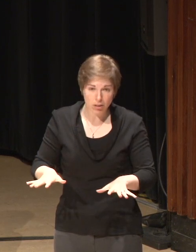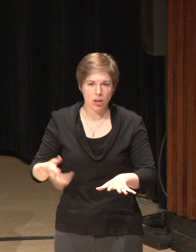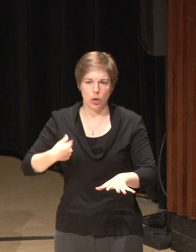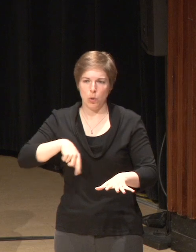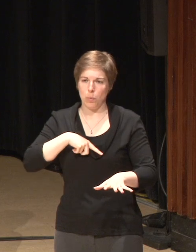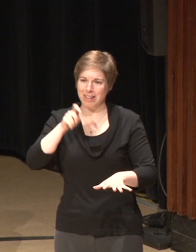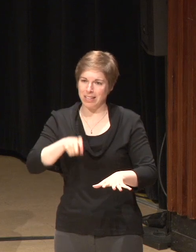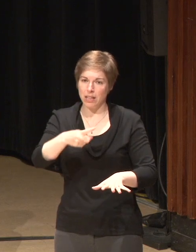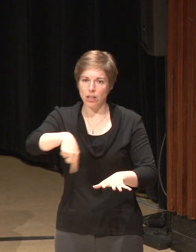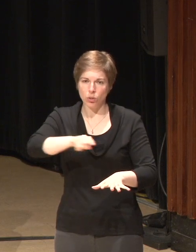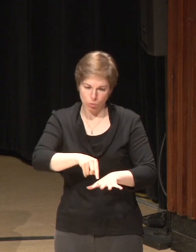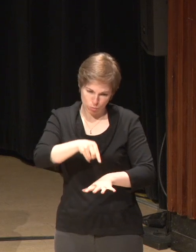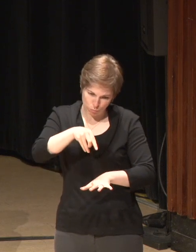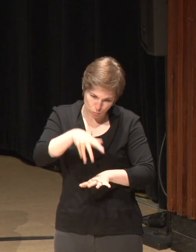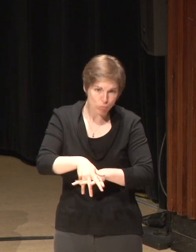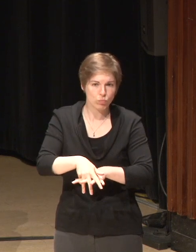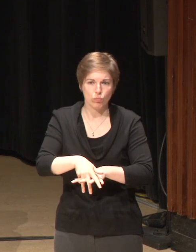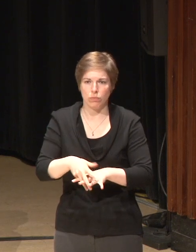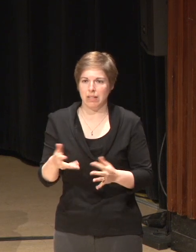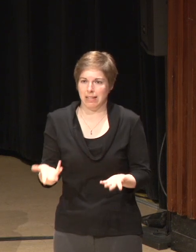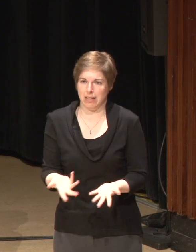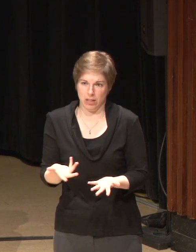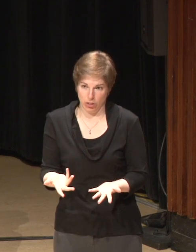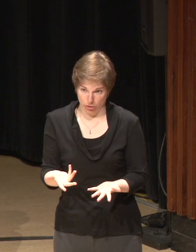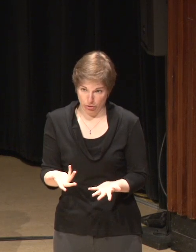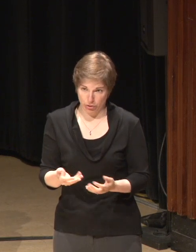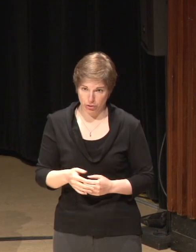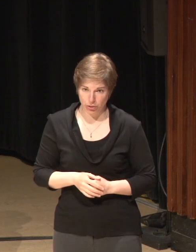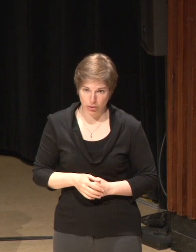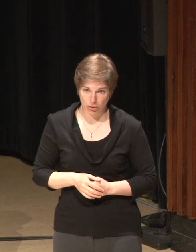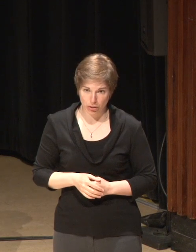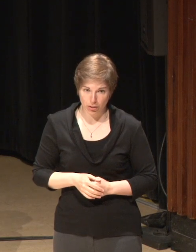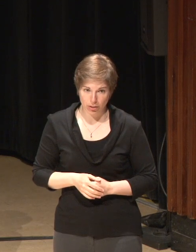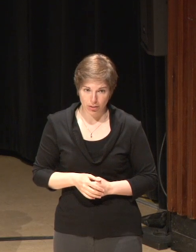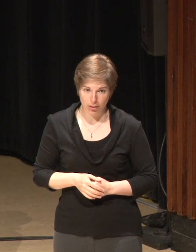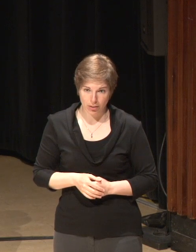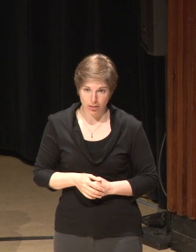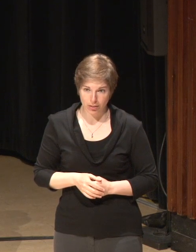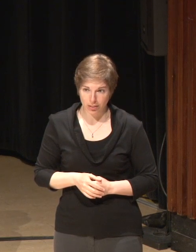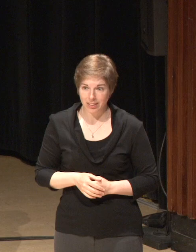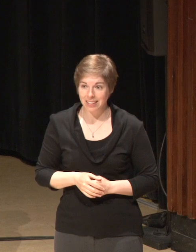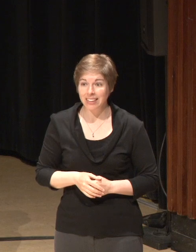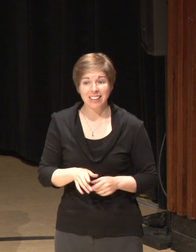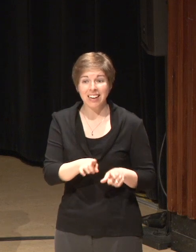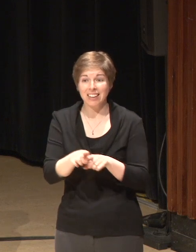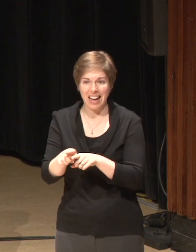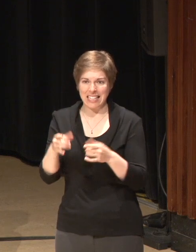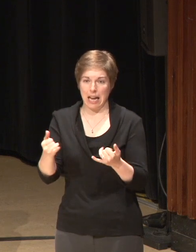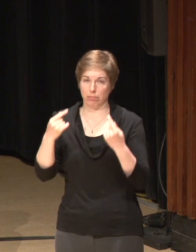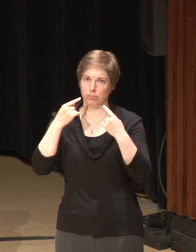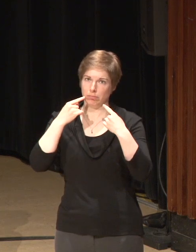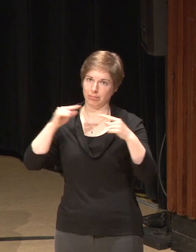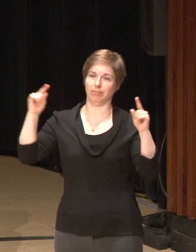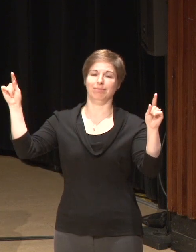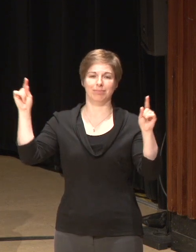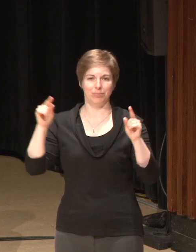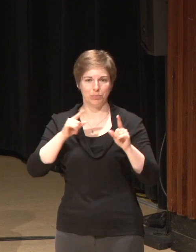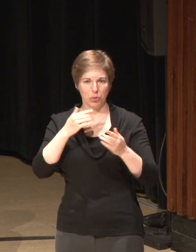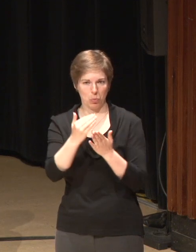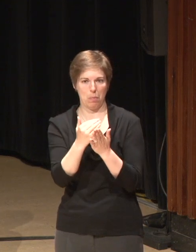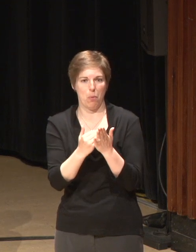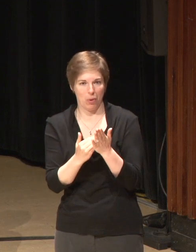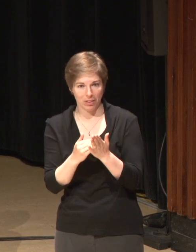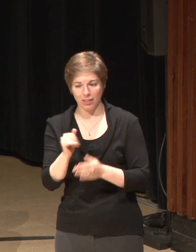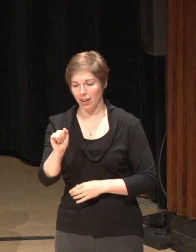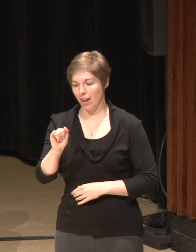you to settle down here, as the now famous Ivany report, released last year,